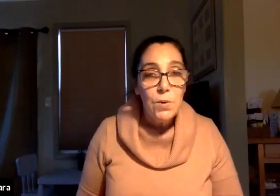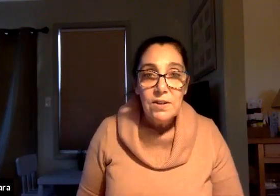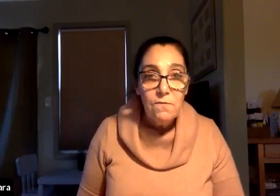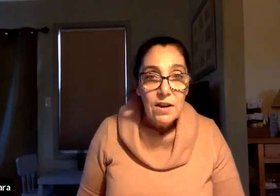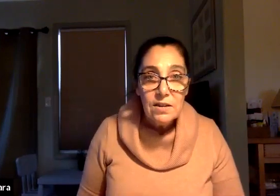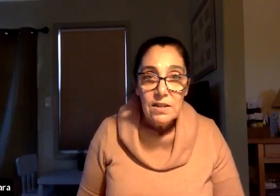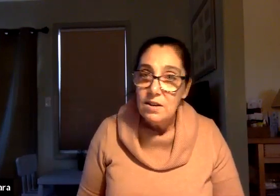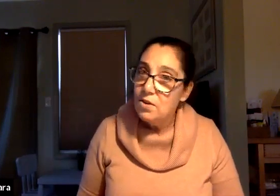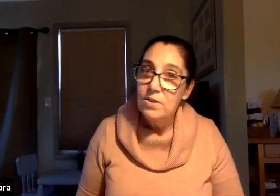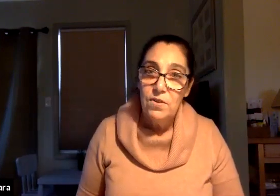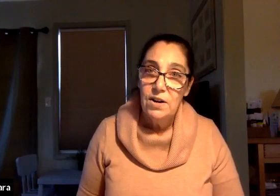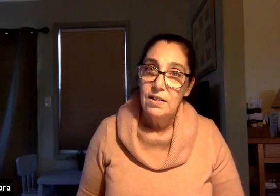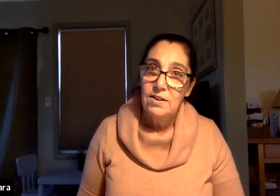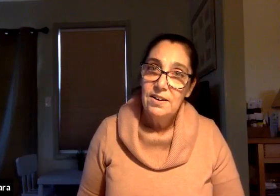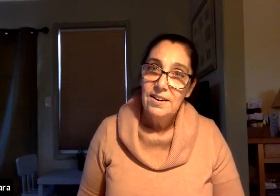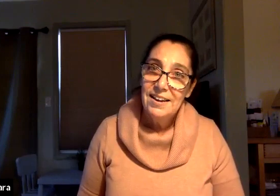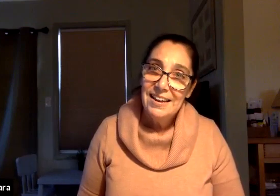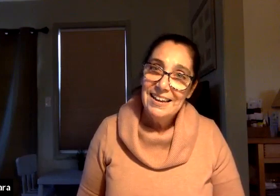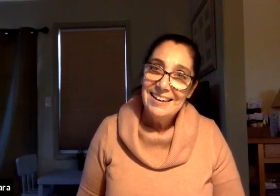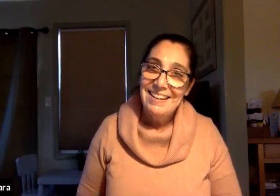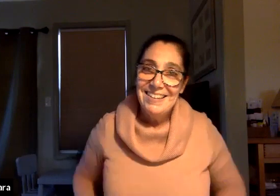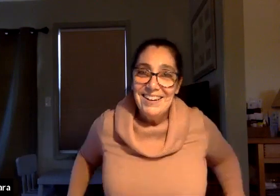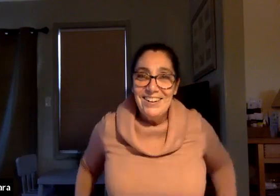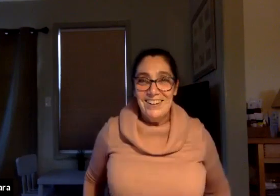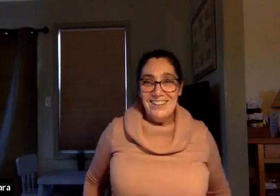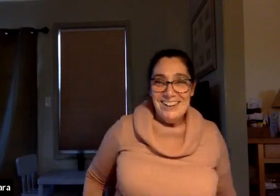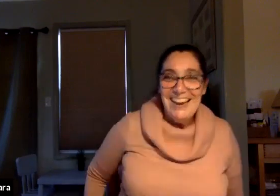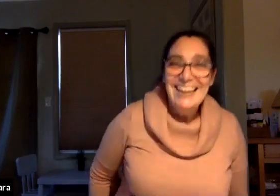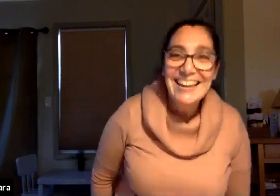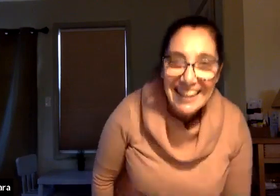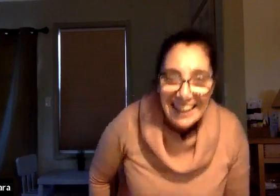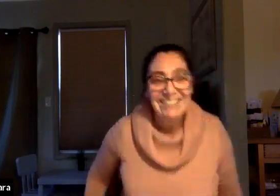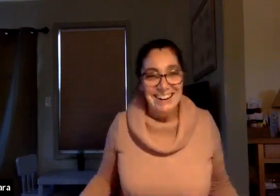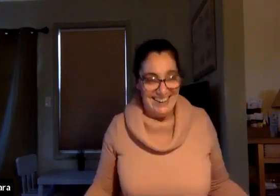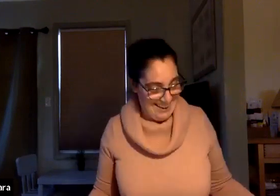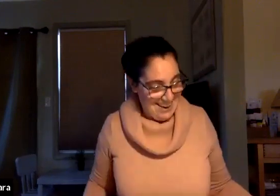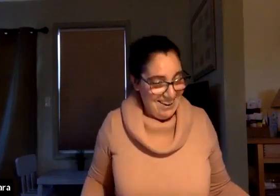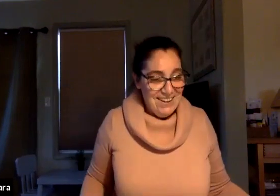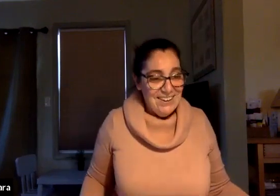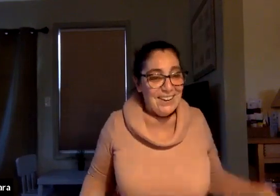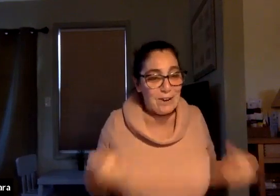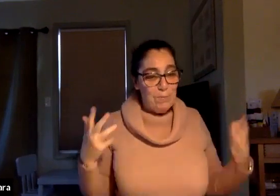expressive face that it's always very clear. He's asking a question, right? So